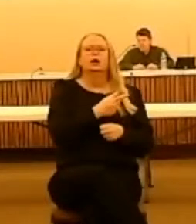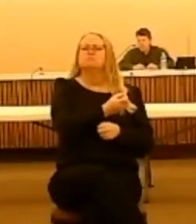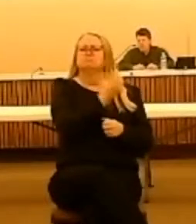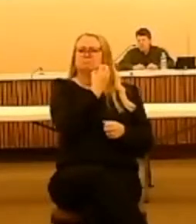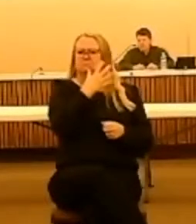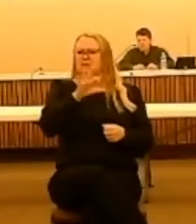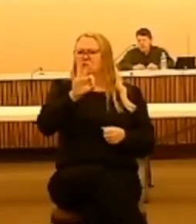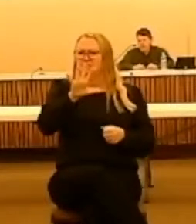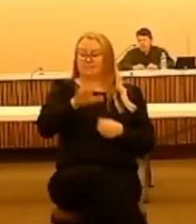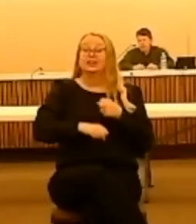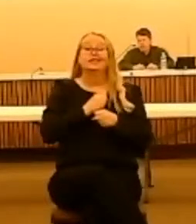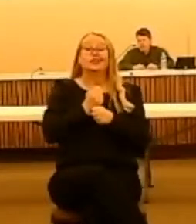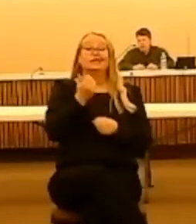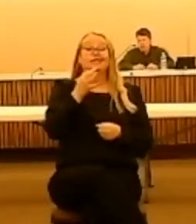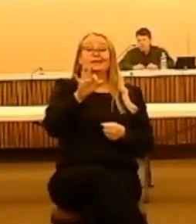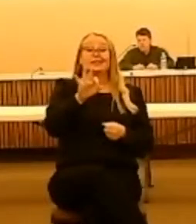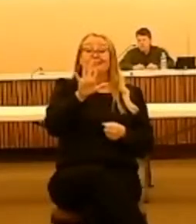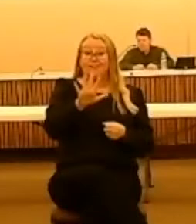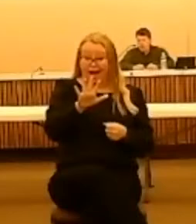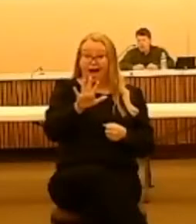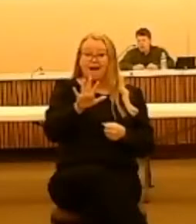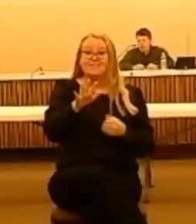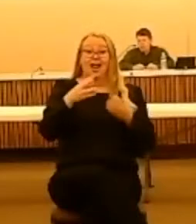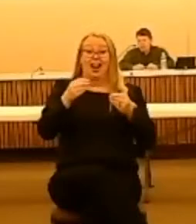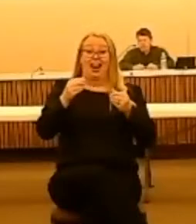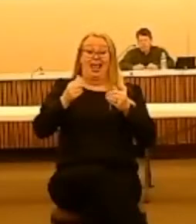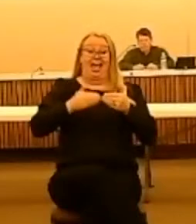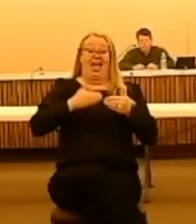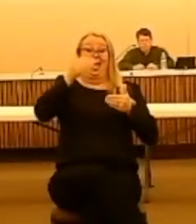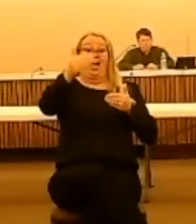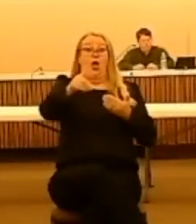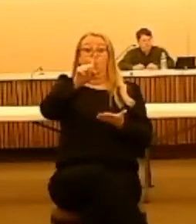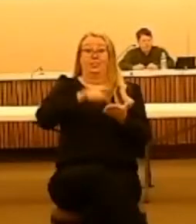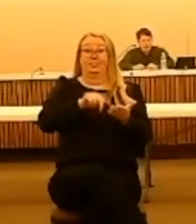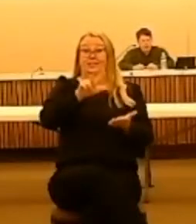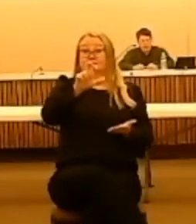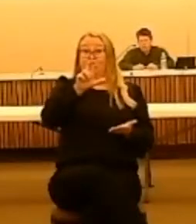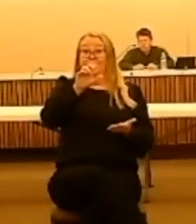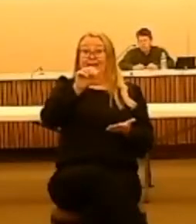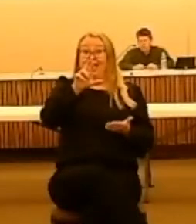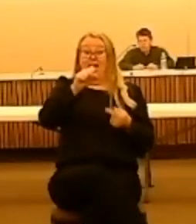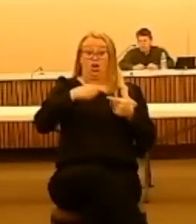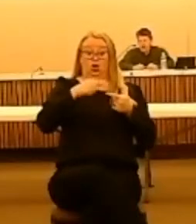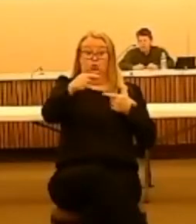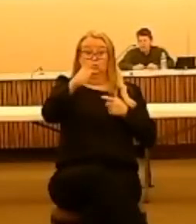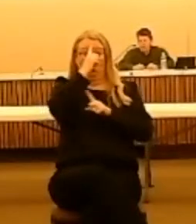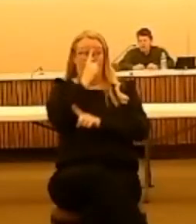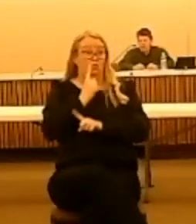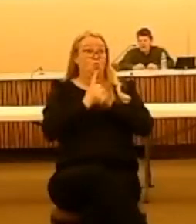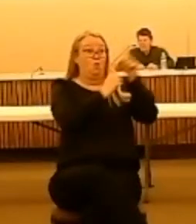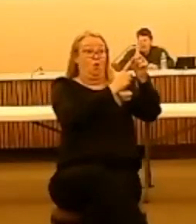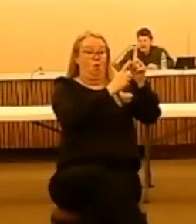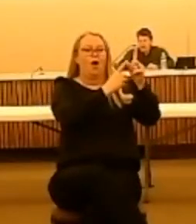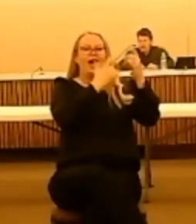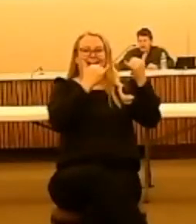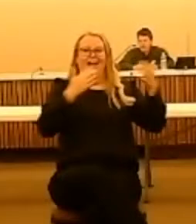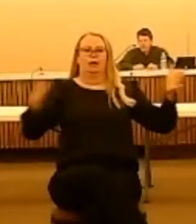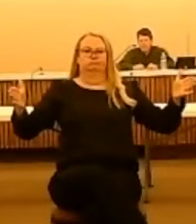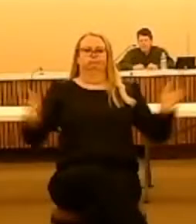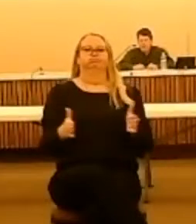95, they shrunk the overall Riverton project to the boundaries that it's at